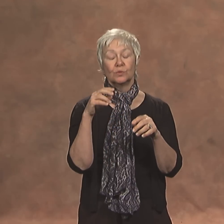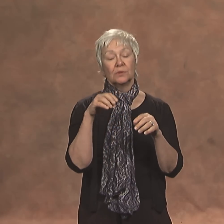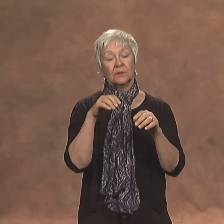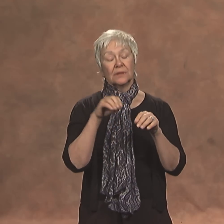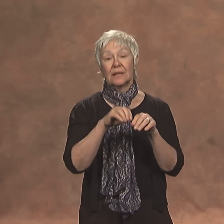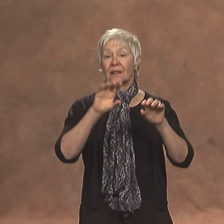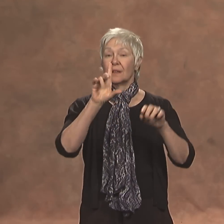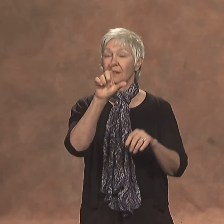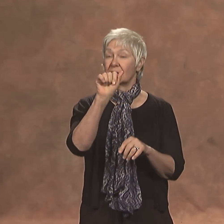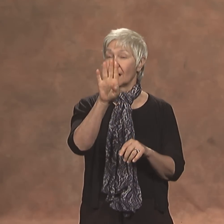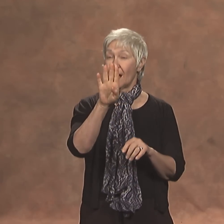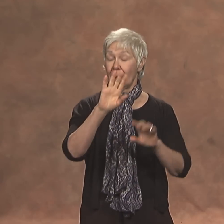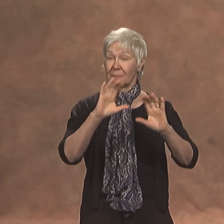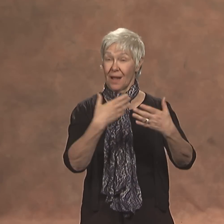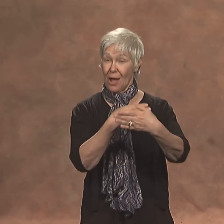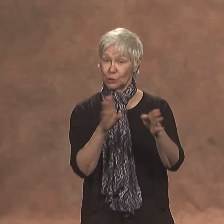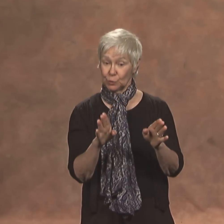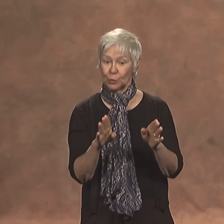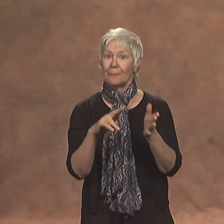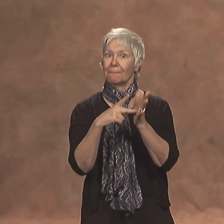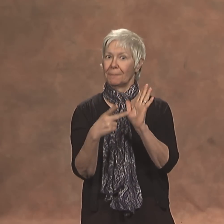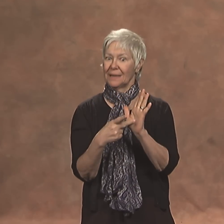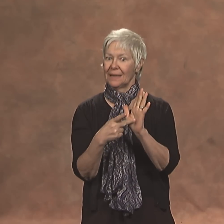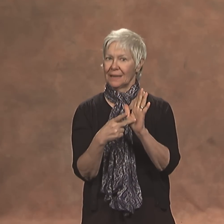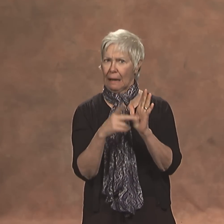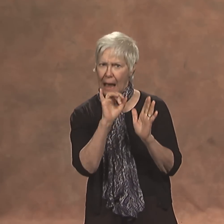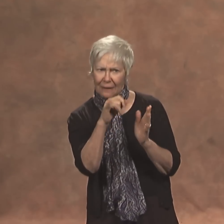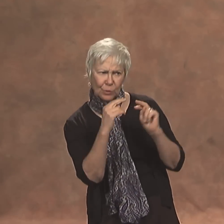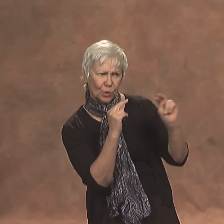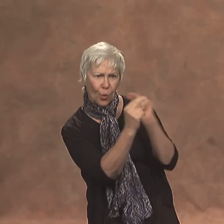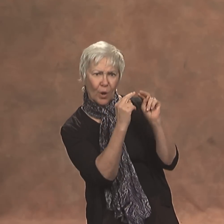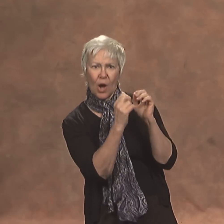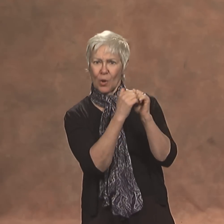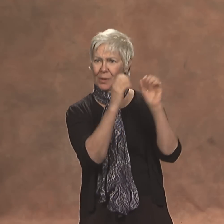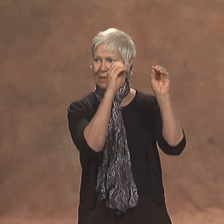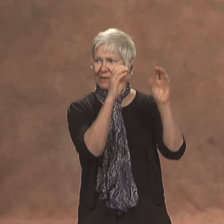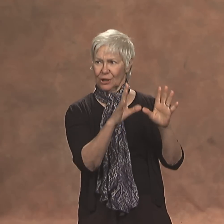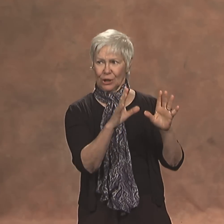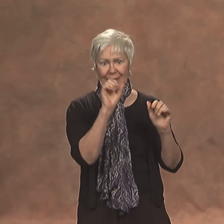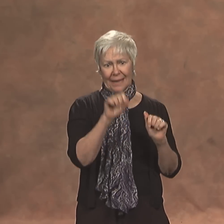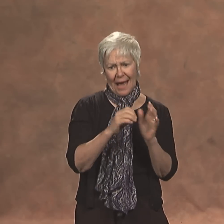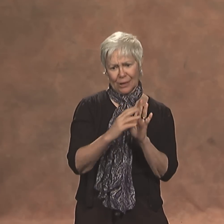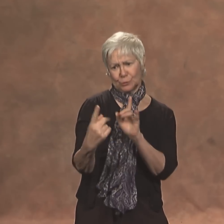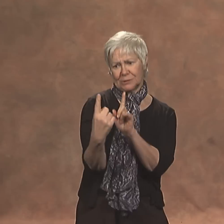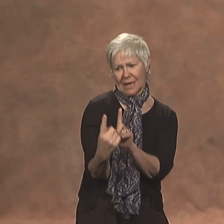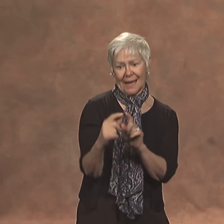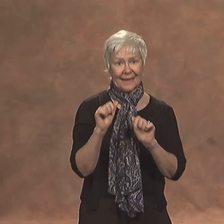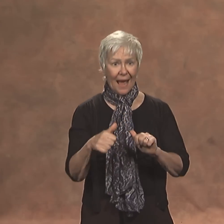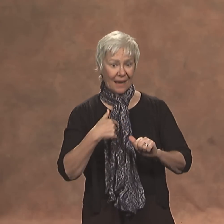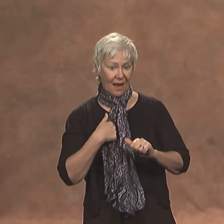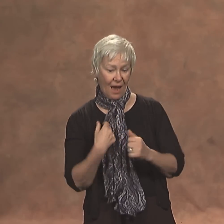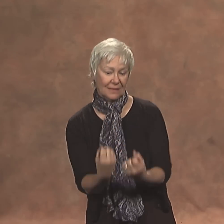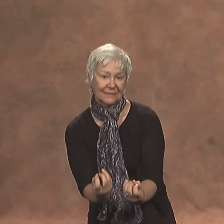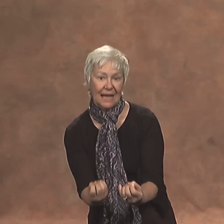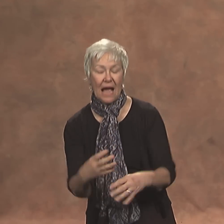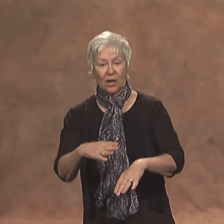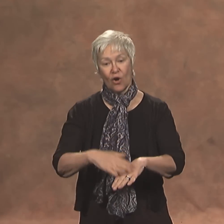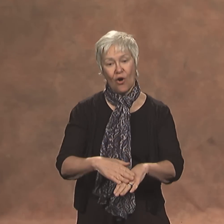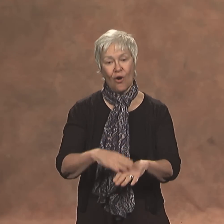and find out how they're going to be presenting information. So for example, if you're working in a science lab and you're going to